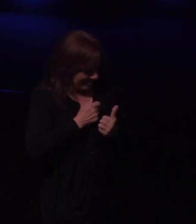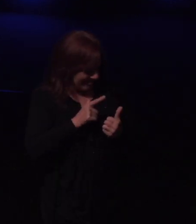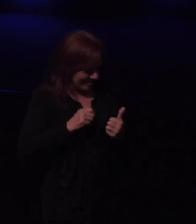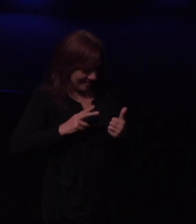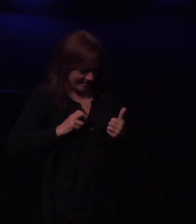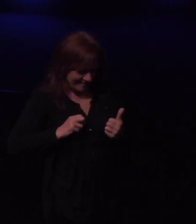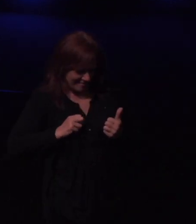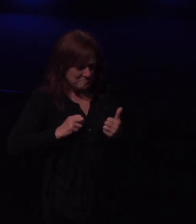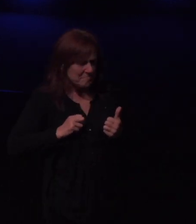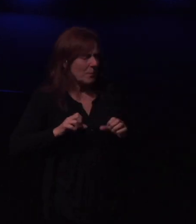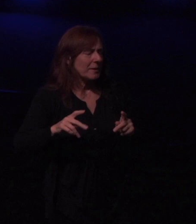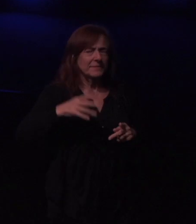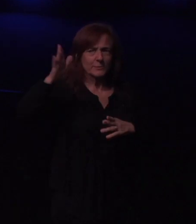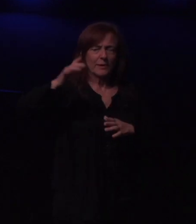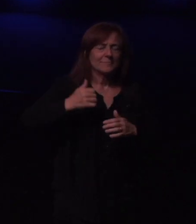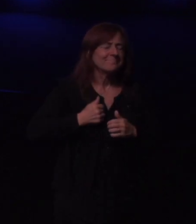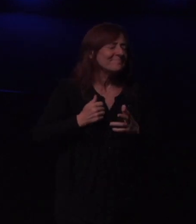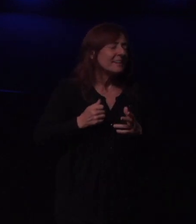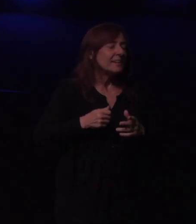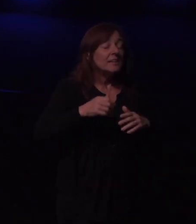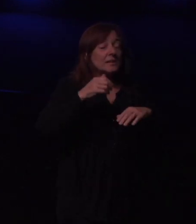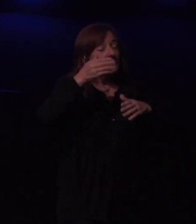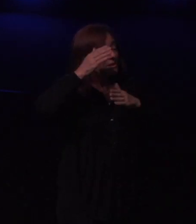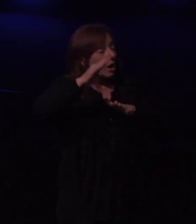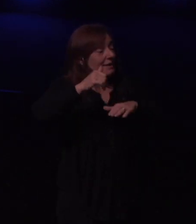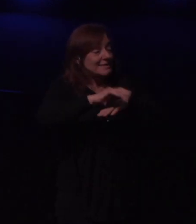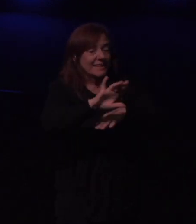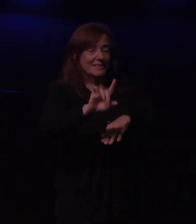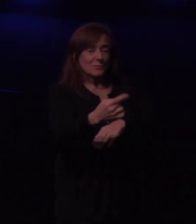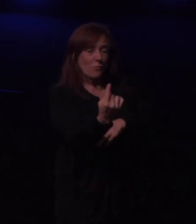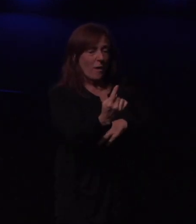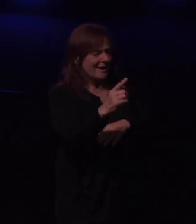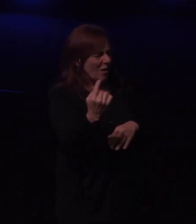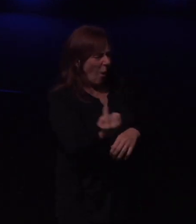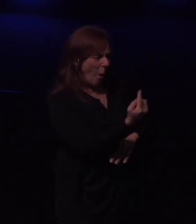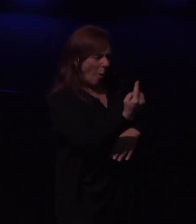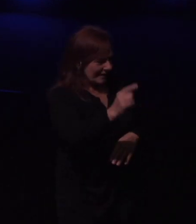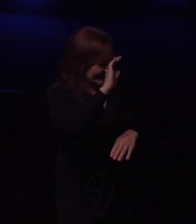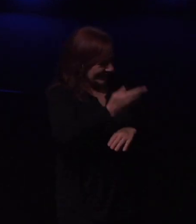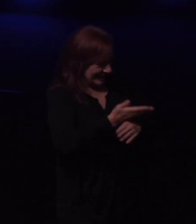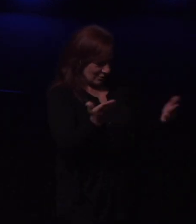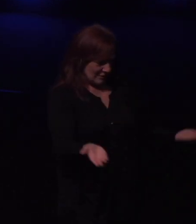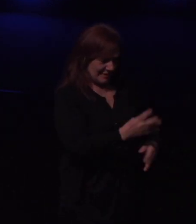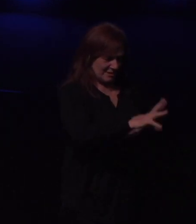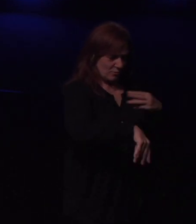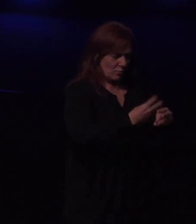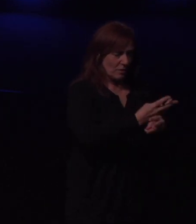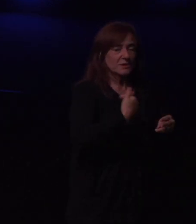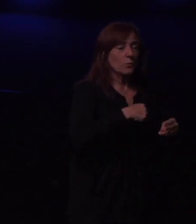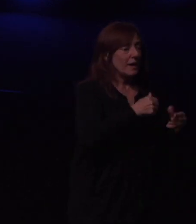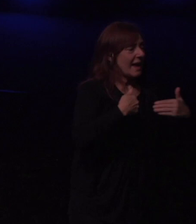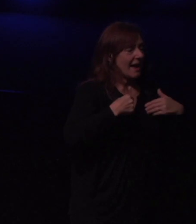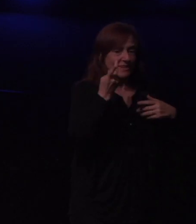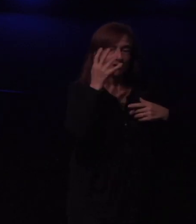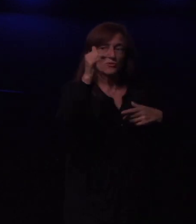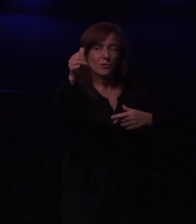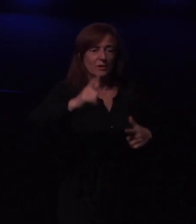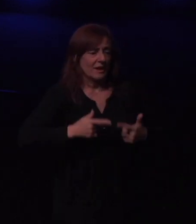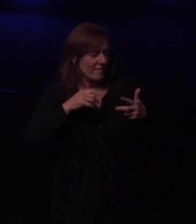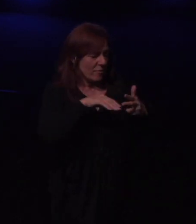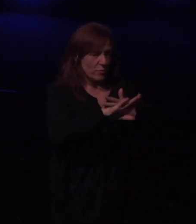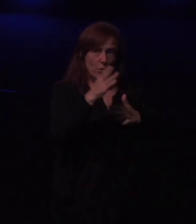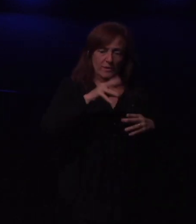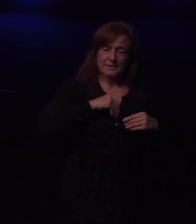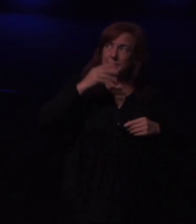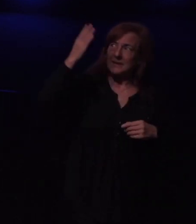God showed how much he loved us by sending his one and only son into the world so that we might have eternal life through him. This is